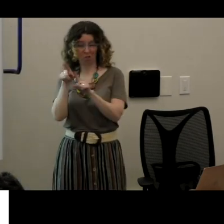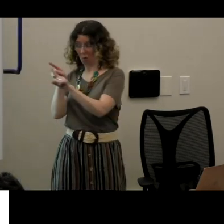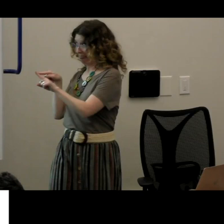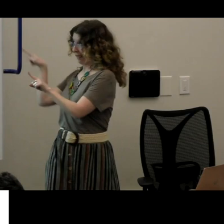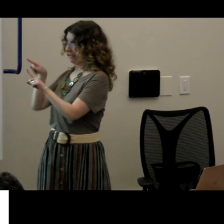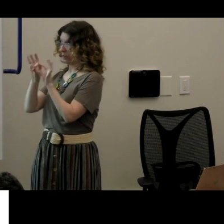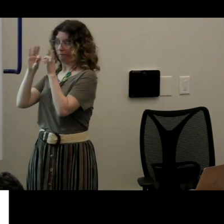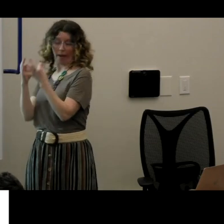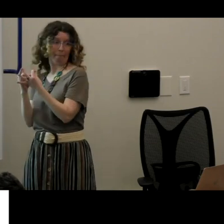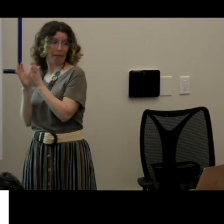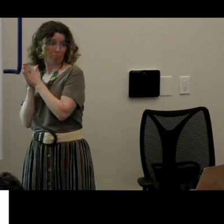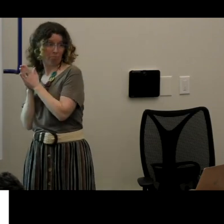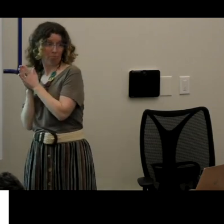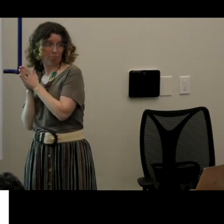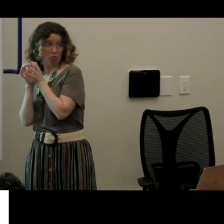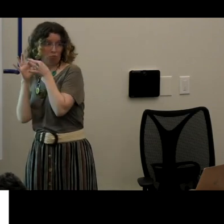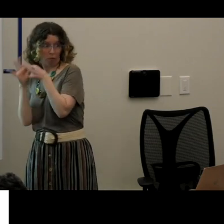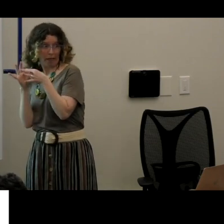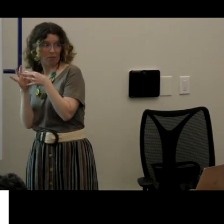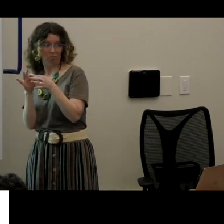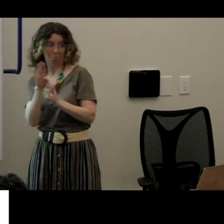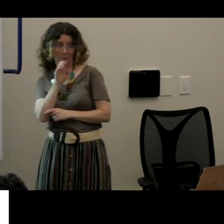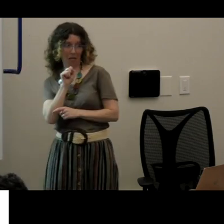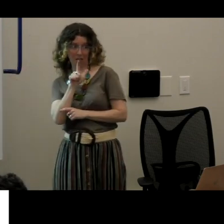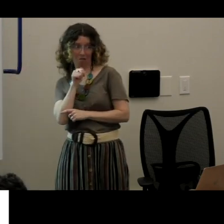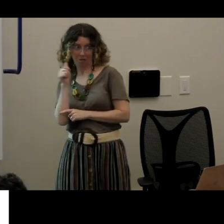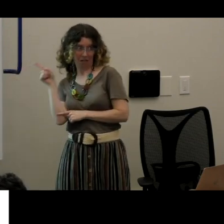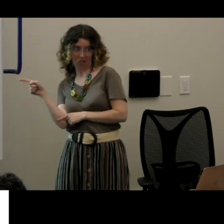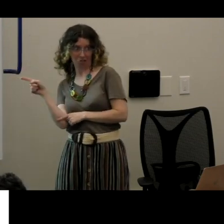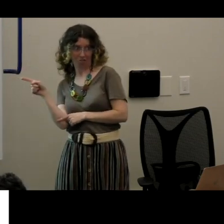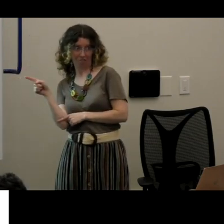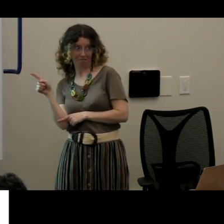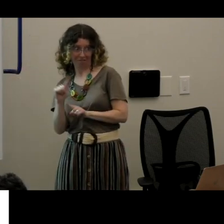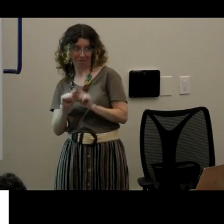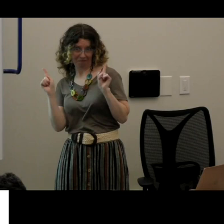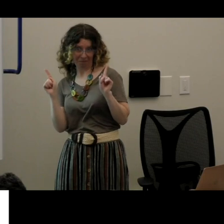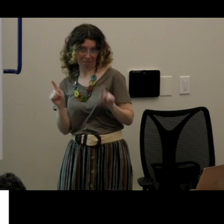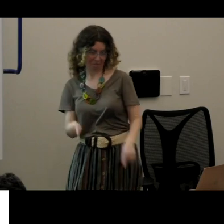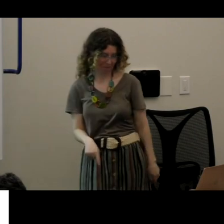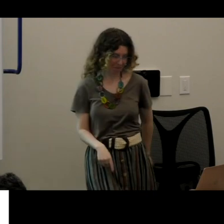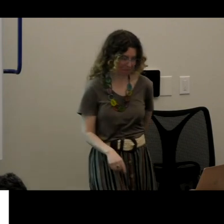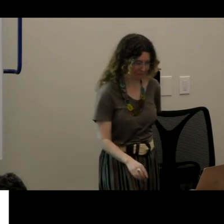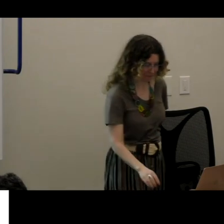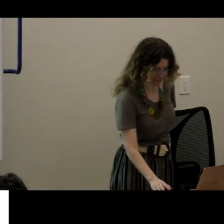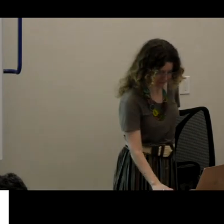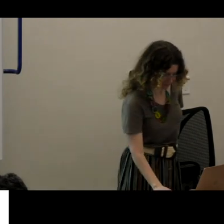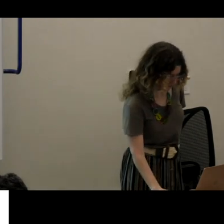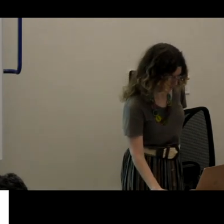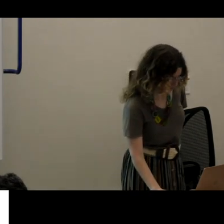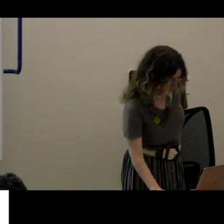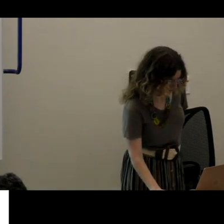Belgian, and then it matriculates over to American sign language. But you notice that British sign language is not within this